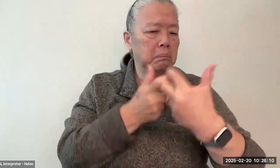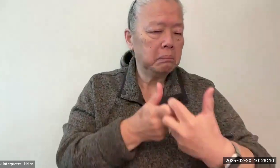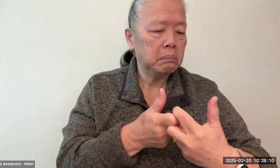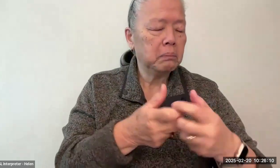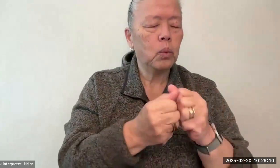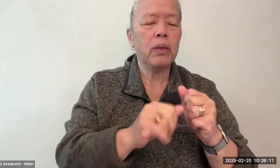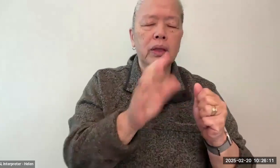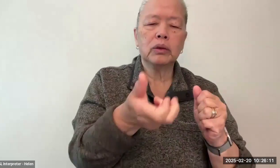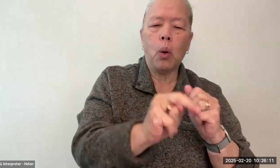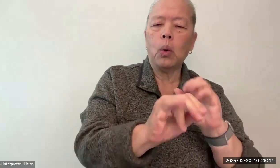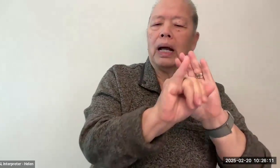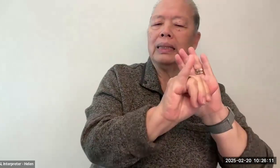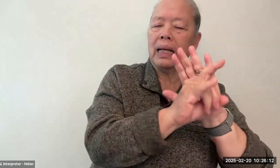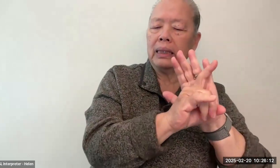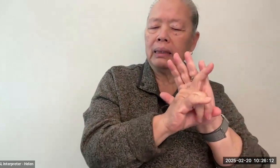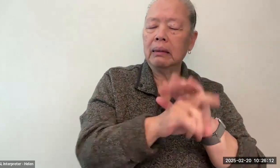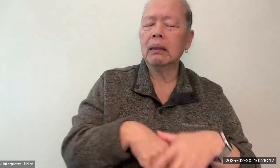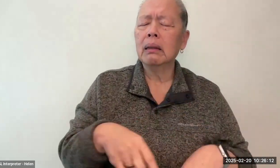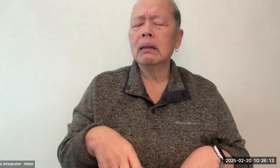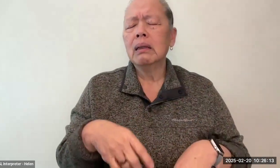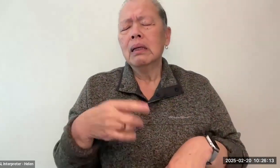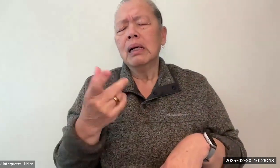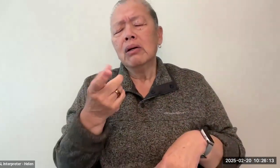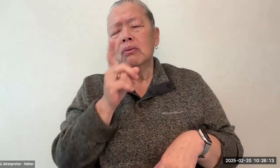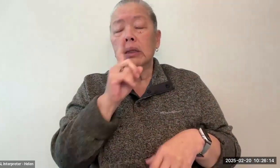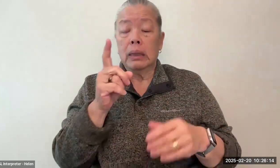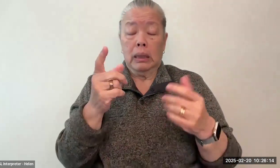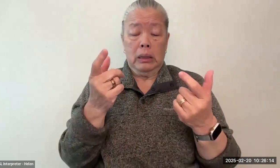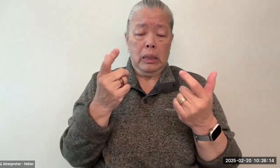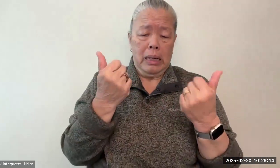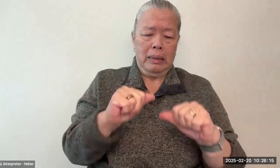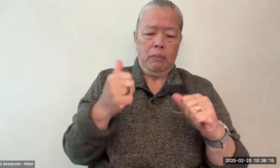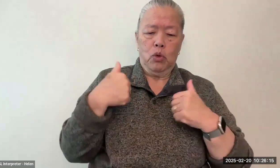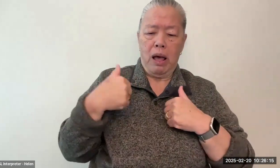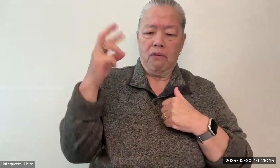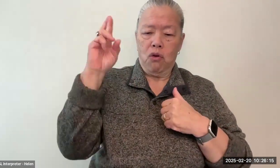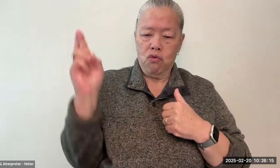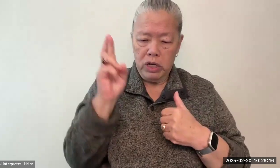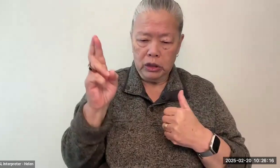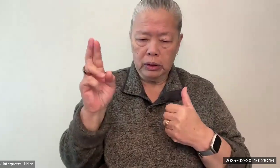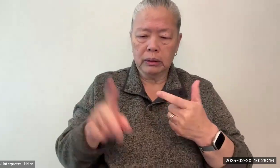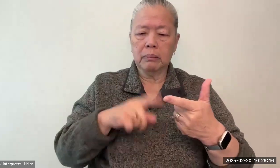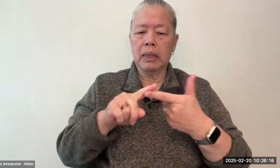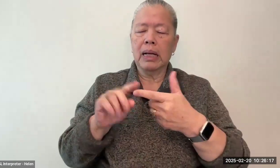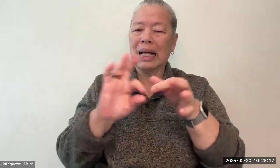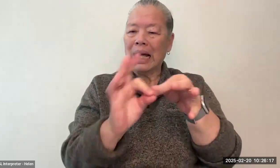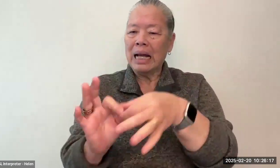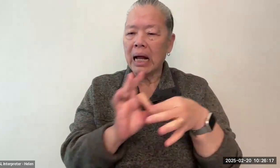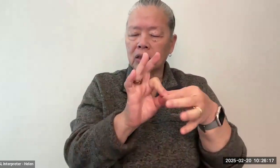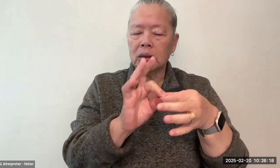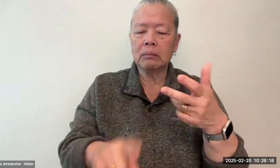shows, and I'll say more about this momentarily, the quest to balance regionalization, connectionalism, and autonomy